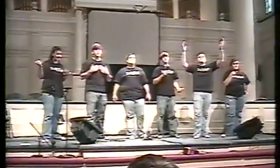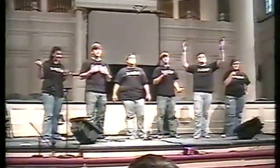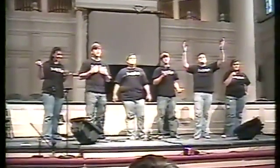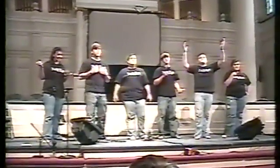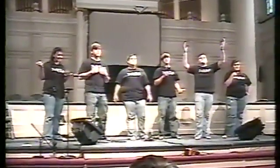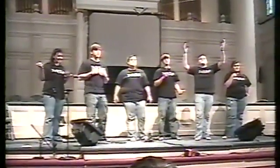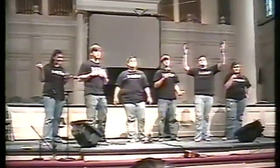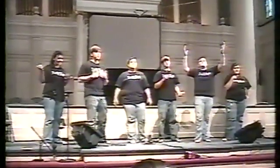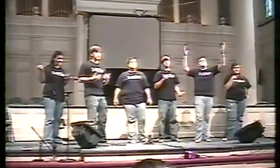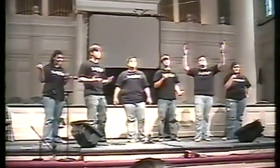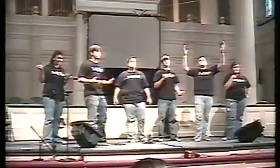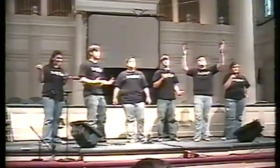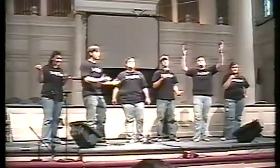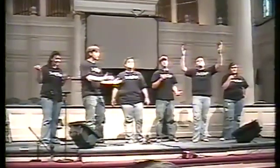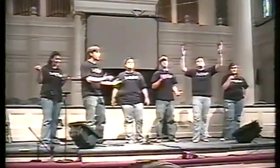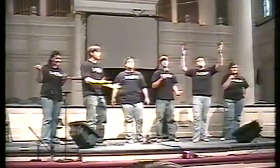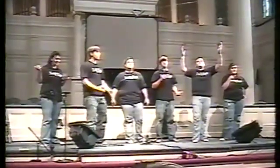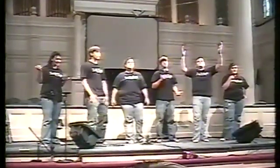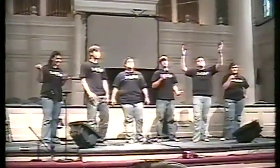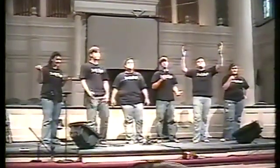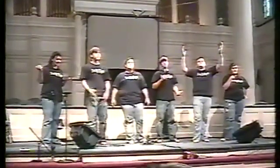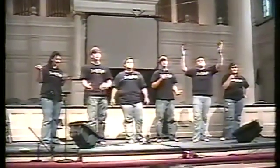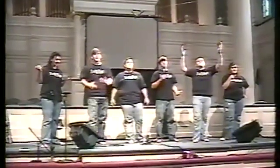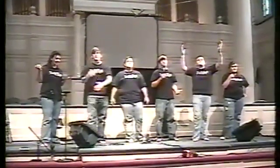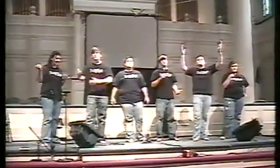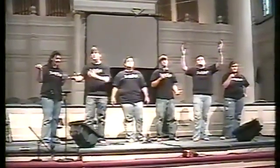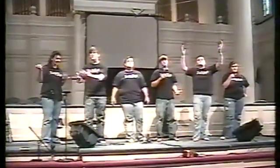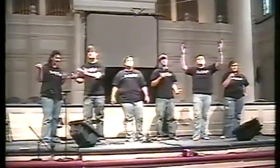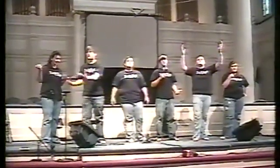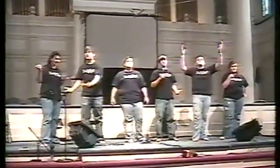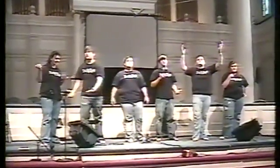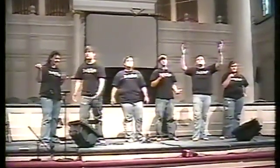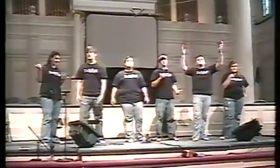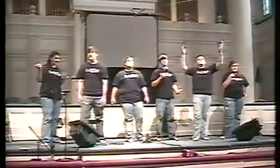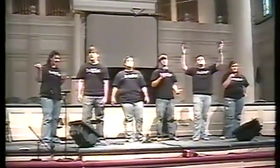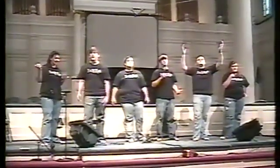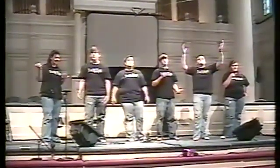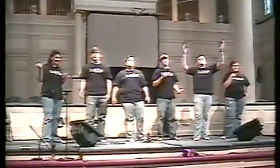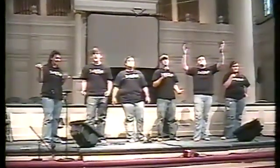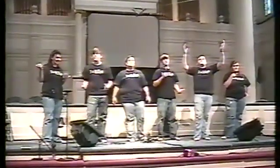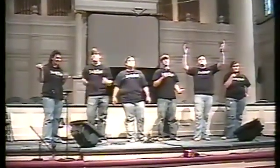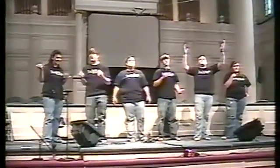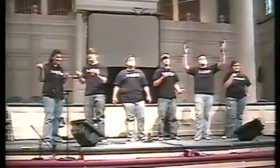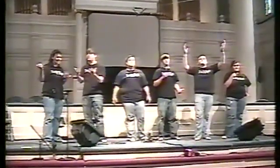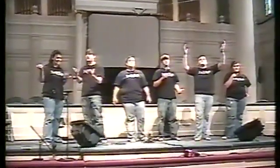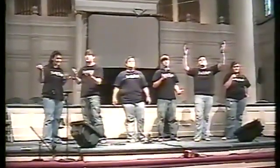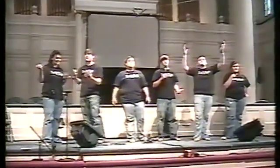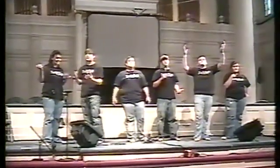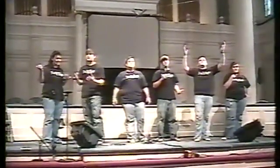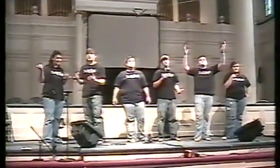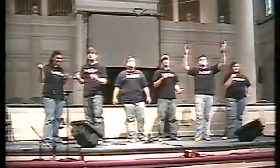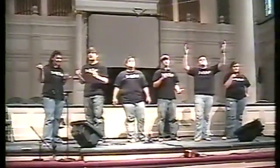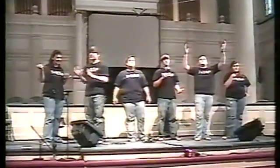laugh at me? I mean, there I am. I've prepared for years and years and years. And I'm finally ready to make my first contact,